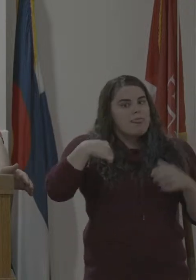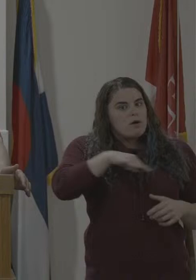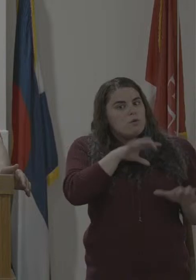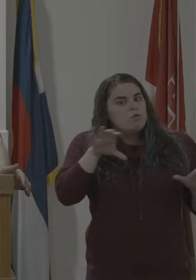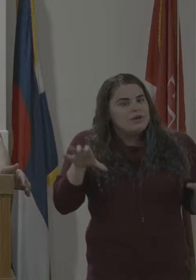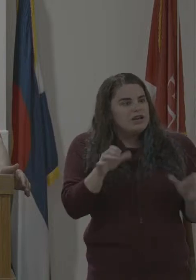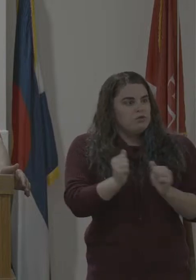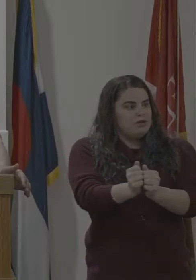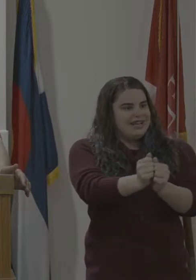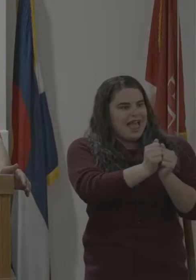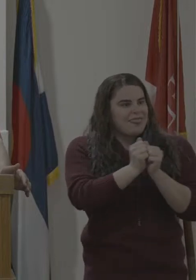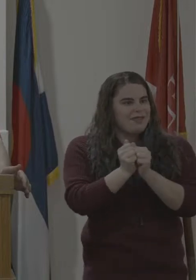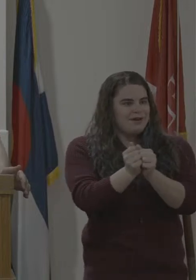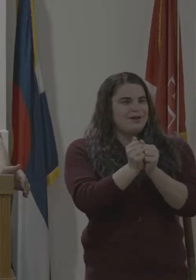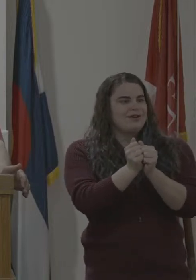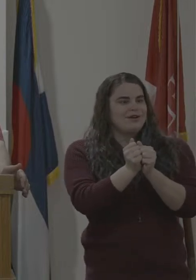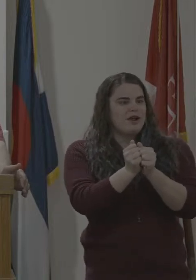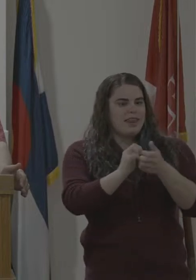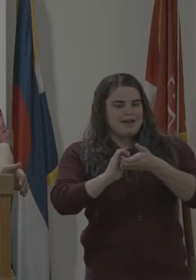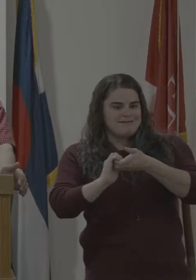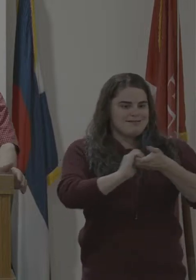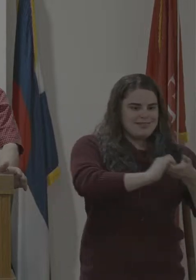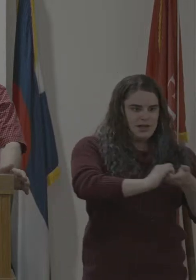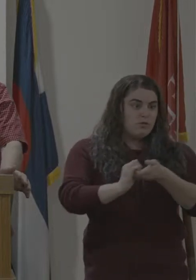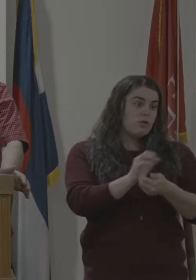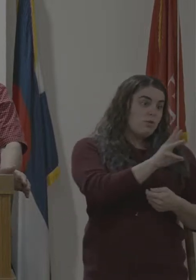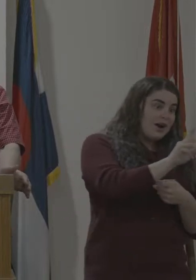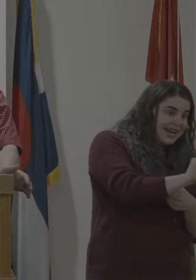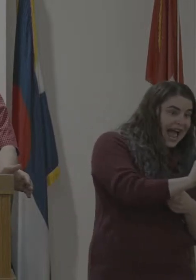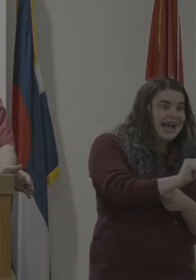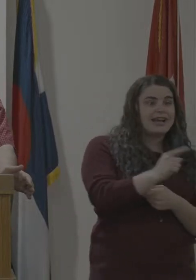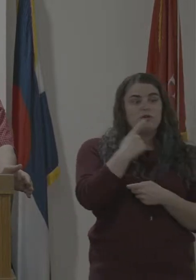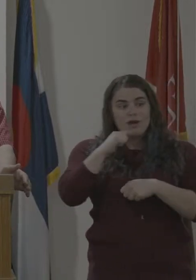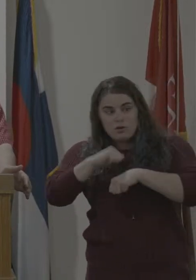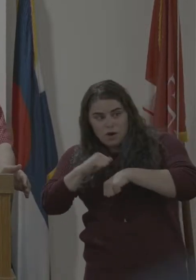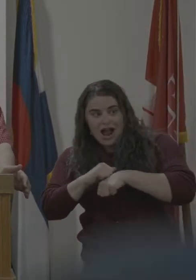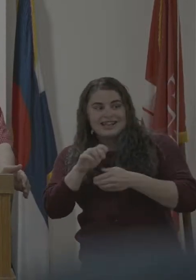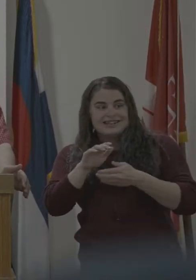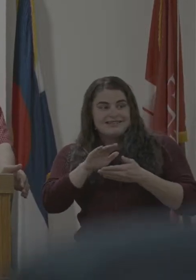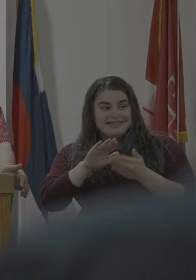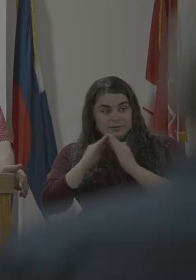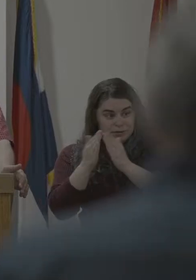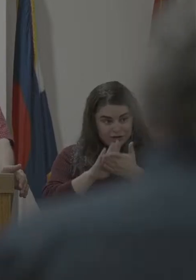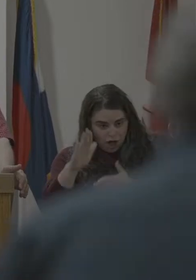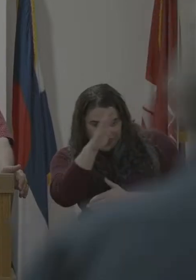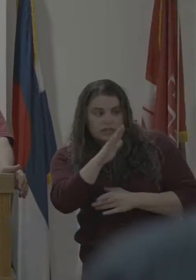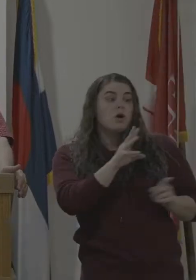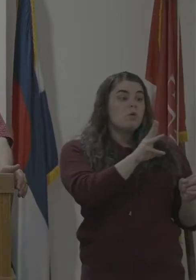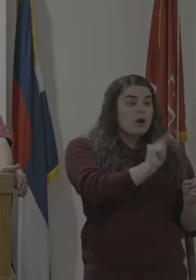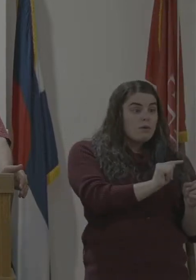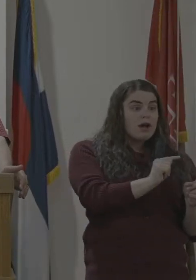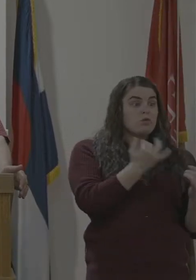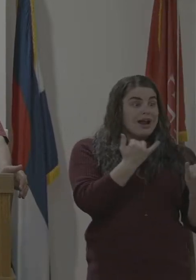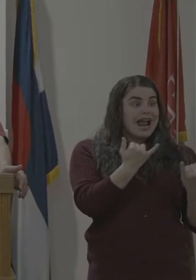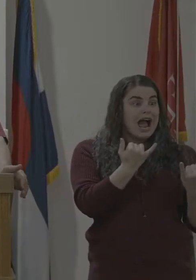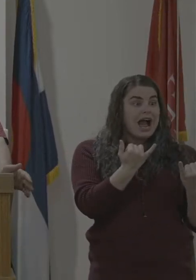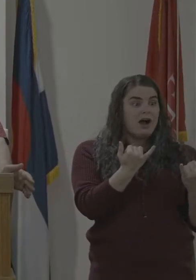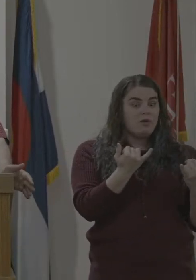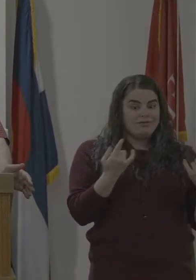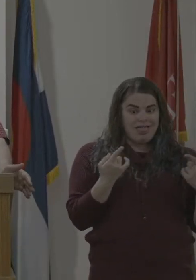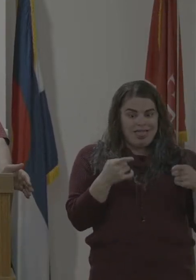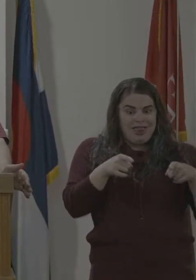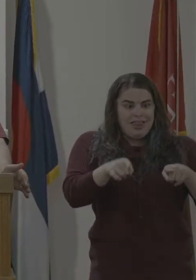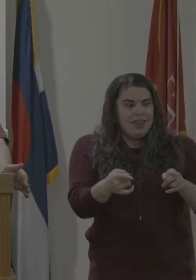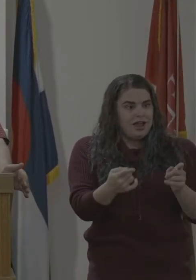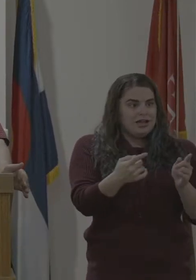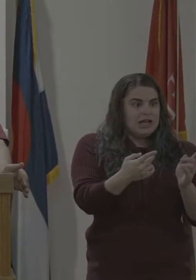as far as Warren Tech and Red Rocks Community College. And Warren Tech students are actually concurrently enrolled in Red Rocks Community College, and